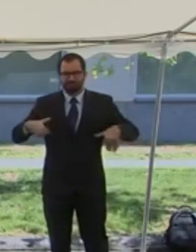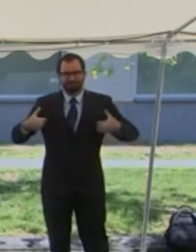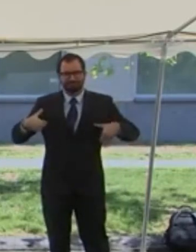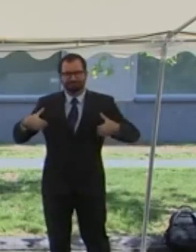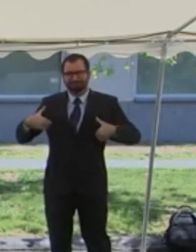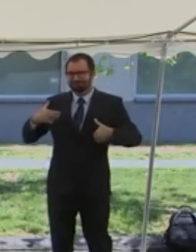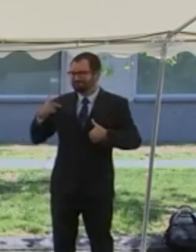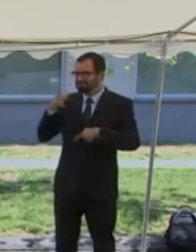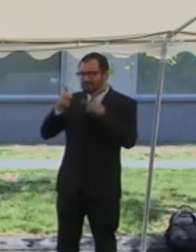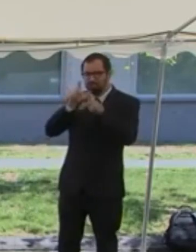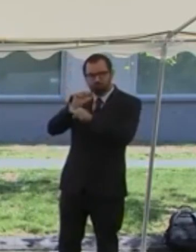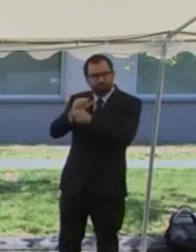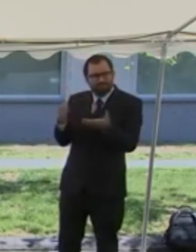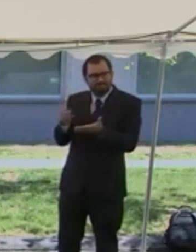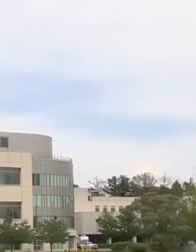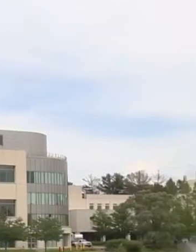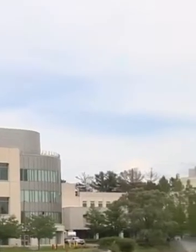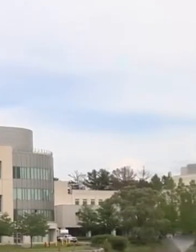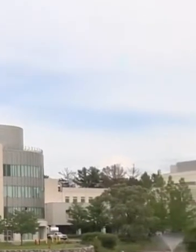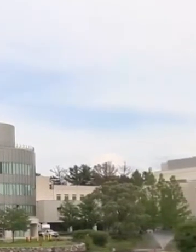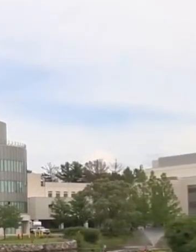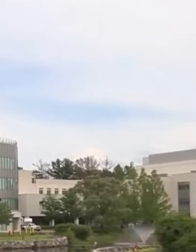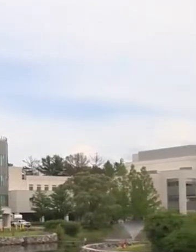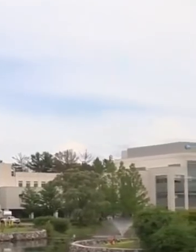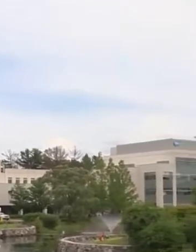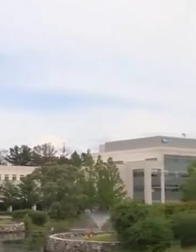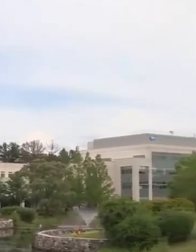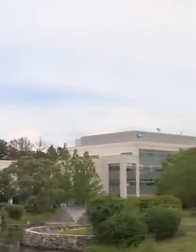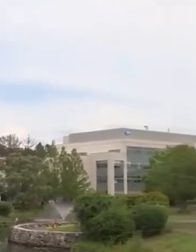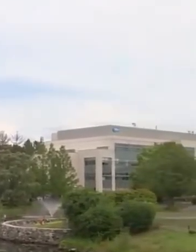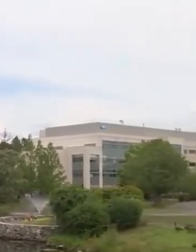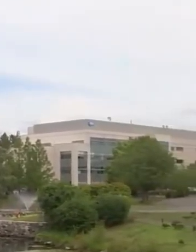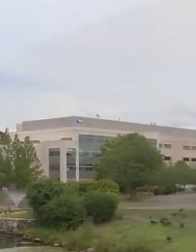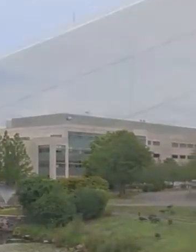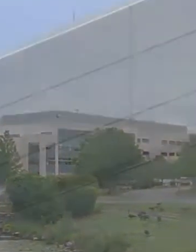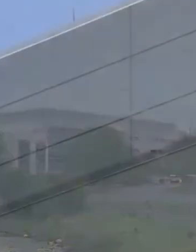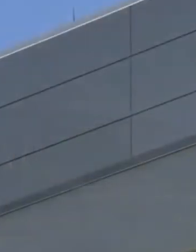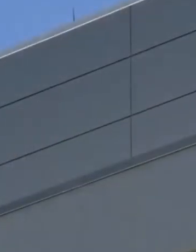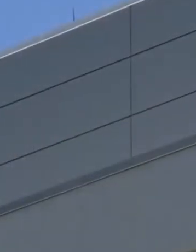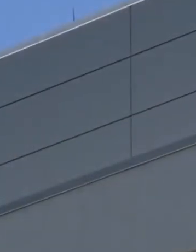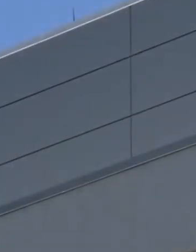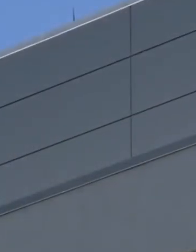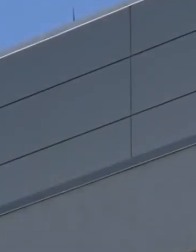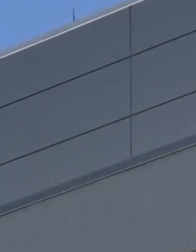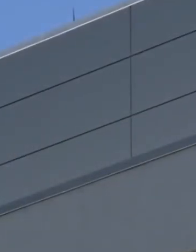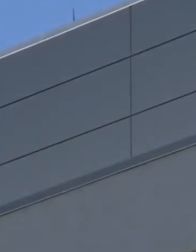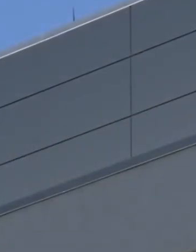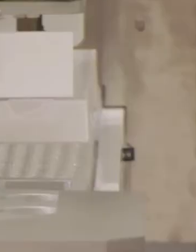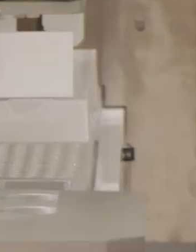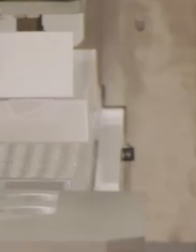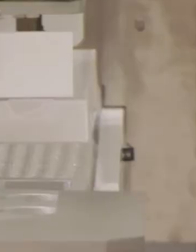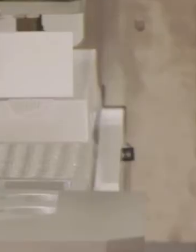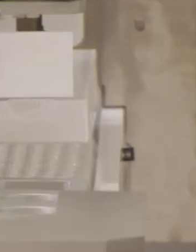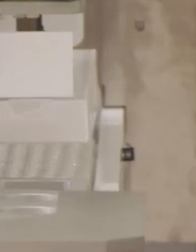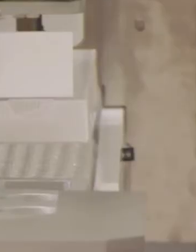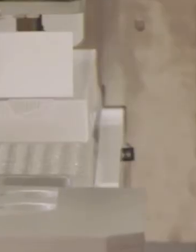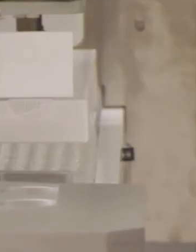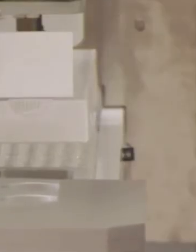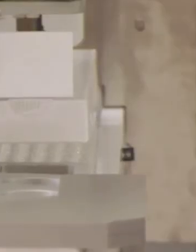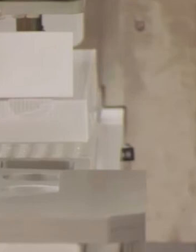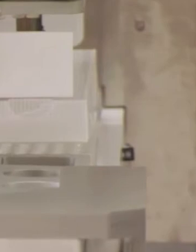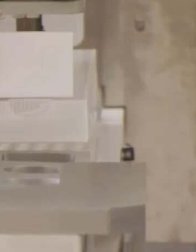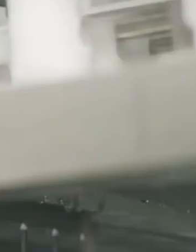we truly believe that science will win. Within the walls of its Andover facility, drug maker Pfizer is forging ahead with the development